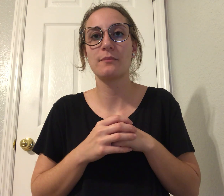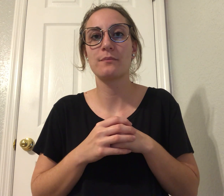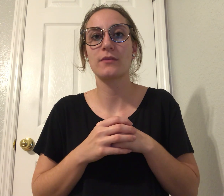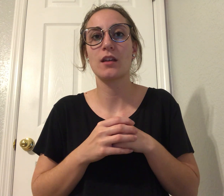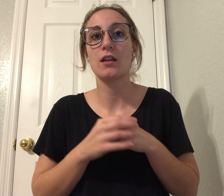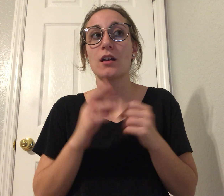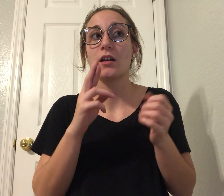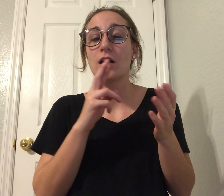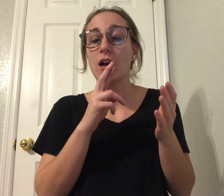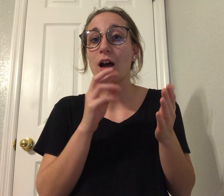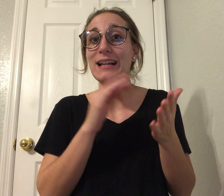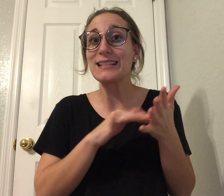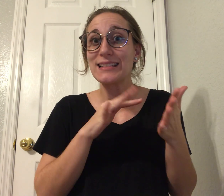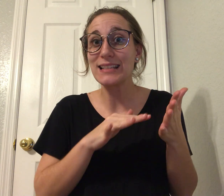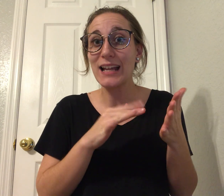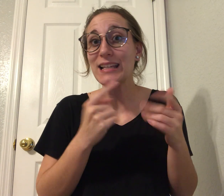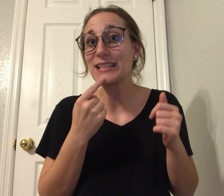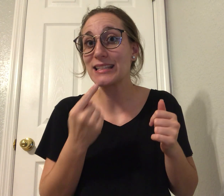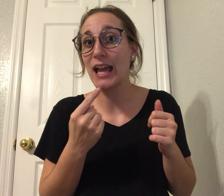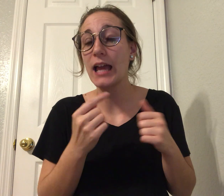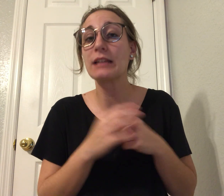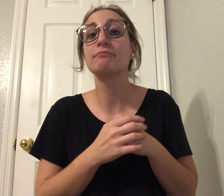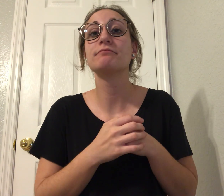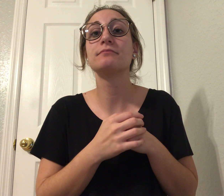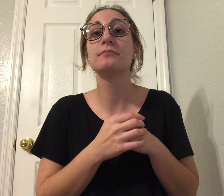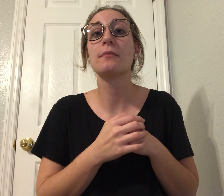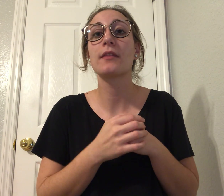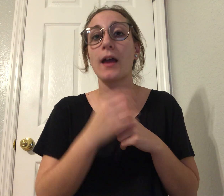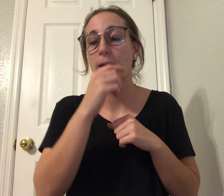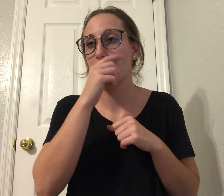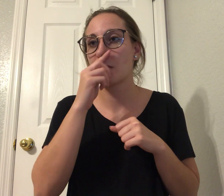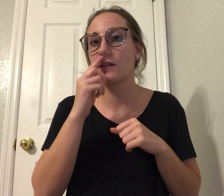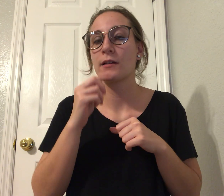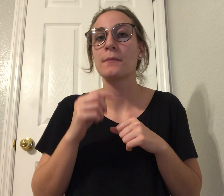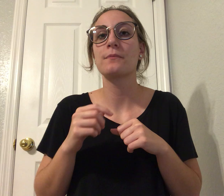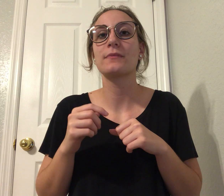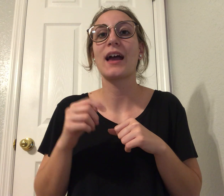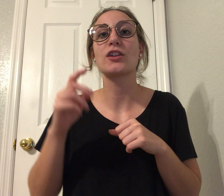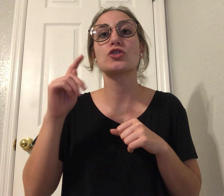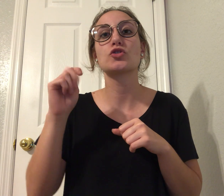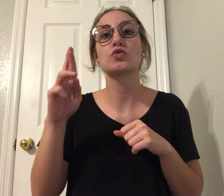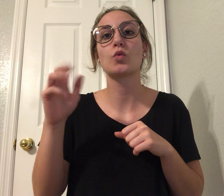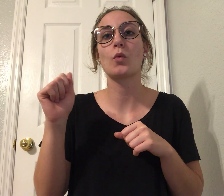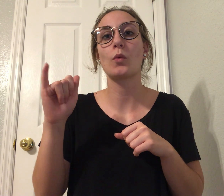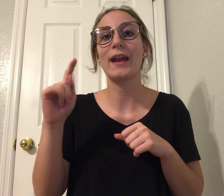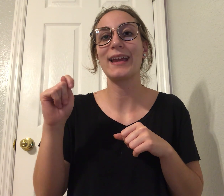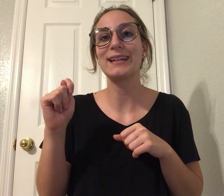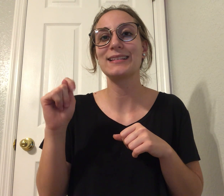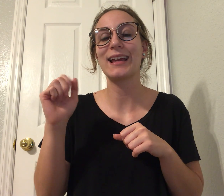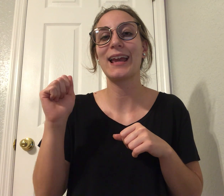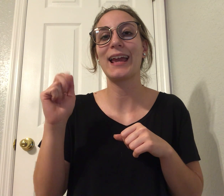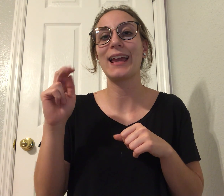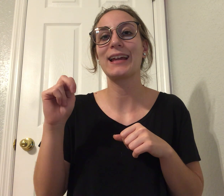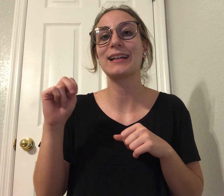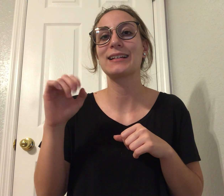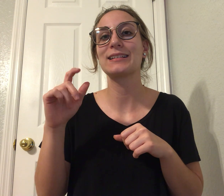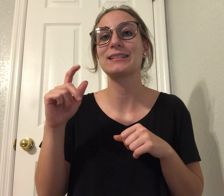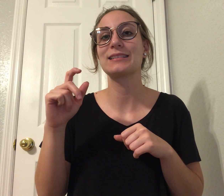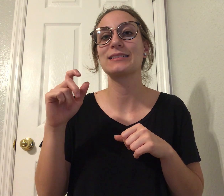of the transcendental meditation technique on trait anxiety, a meta-analysis of randomized controlled trials. This